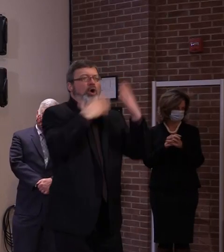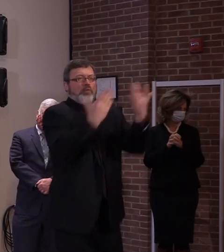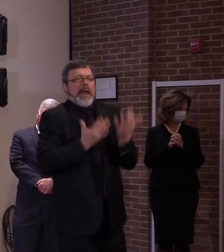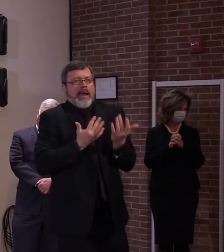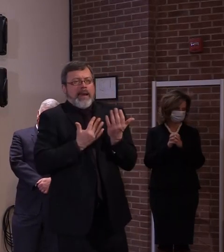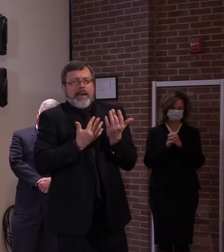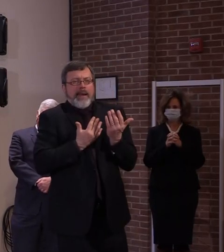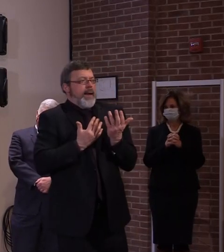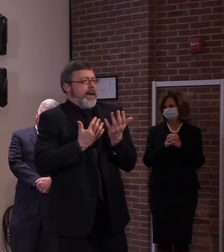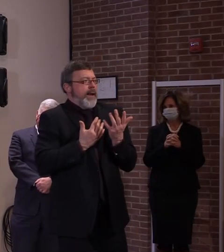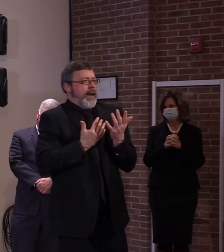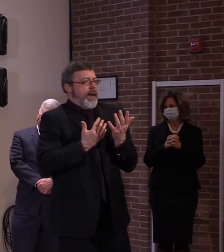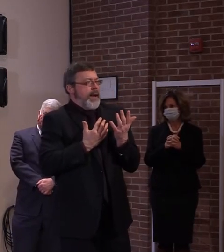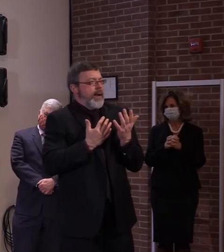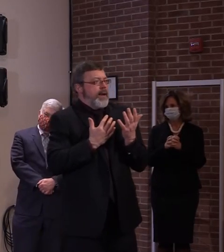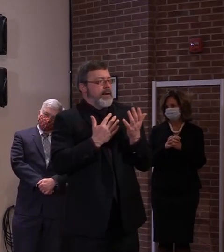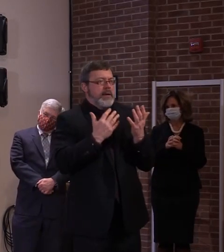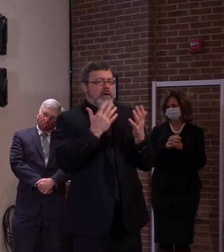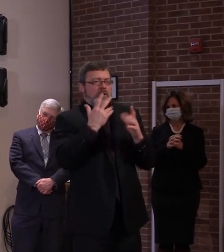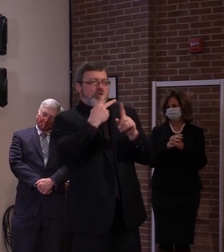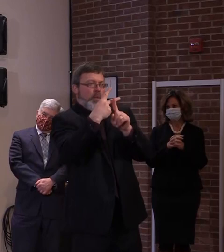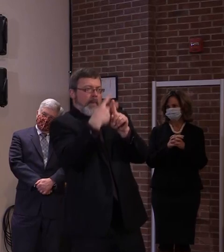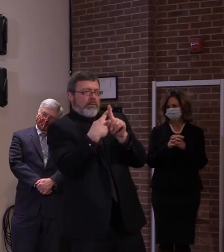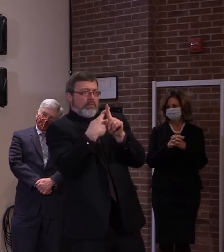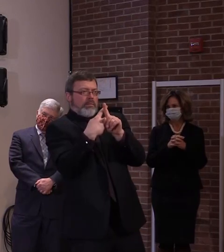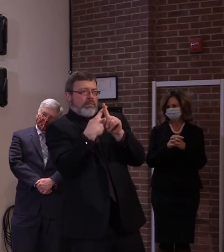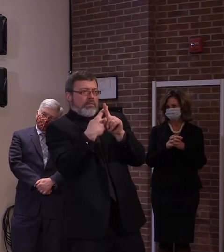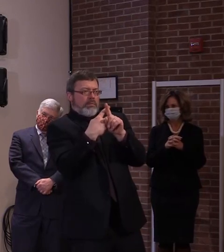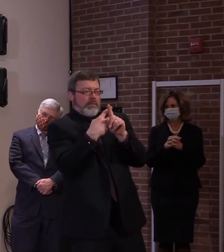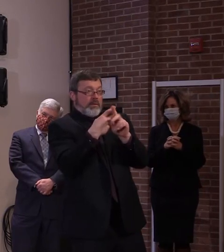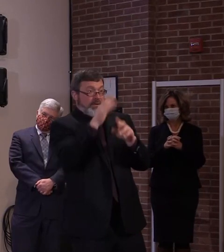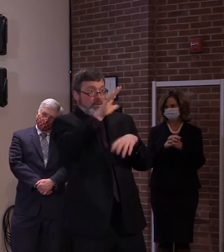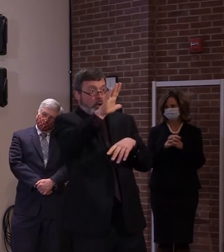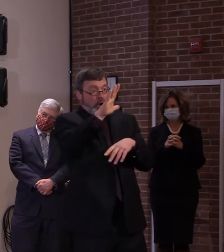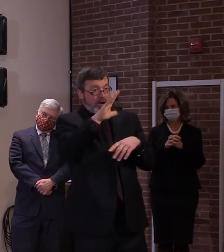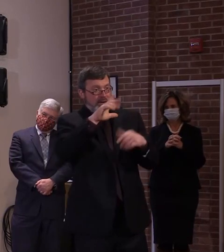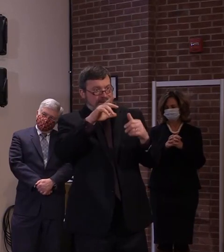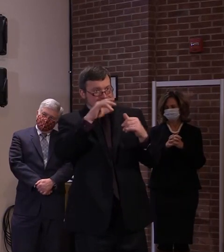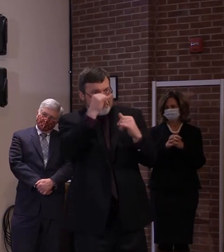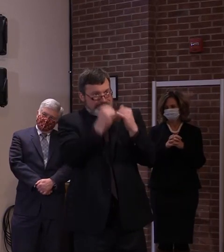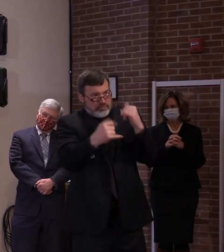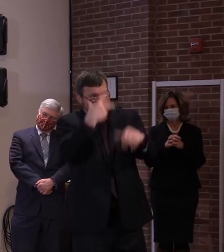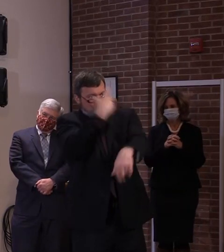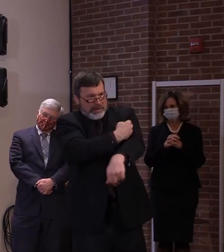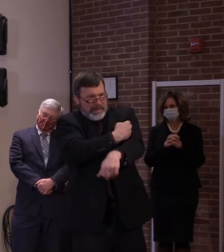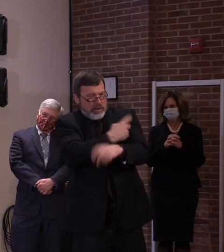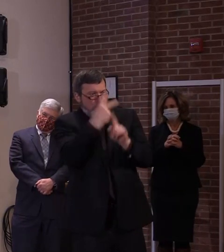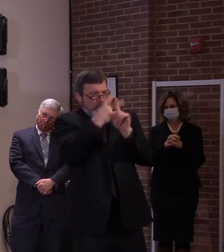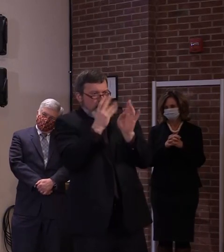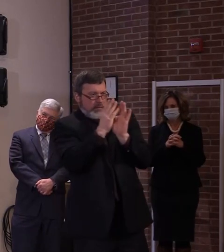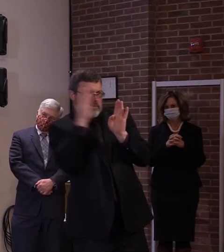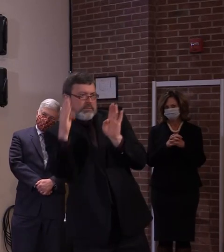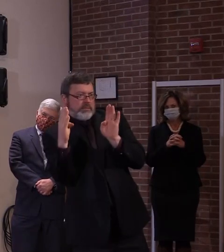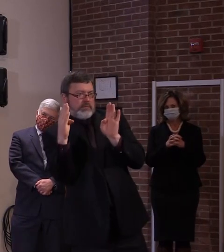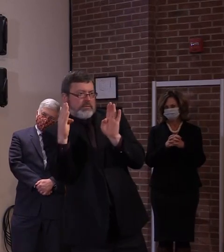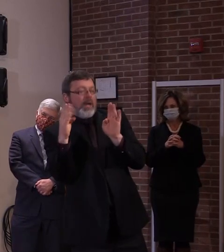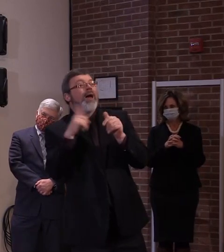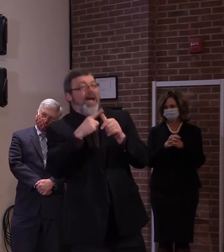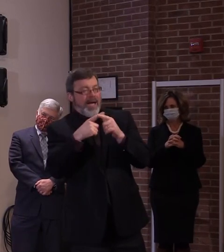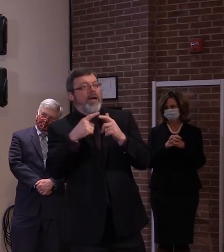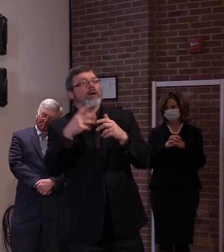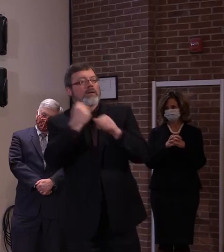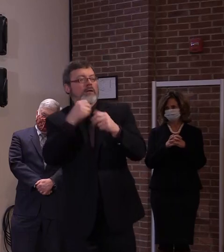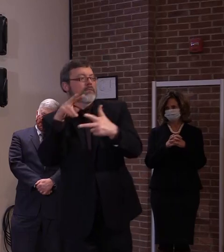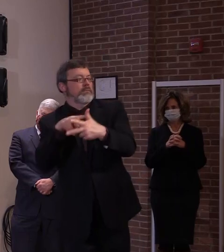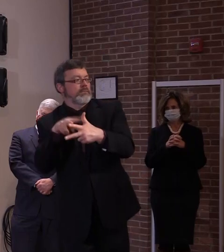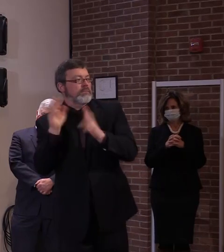levels just after two J&Js pale in comparison to what they do after an mRNA vaccine.